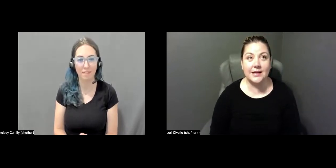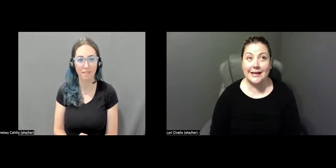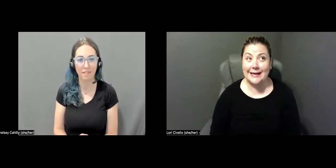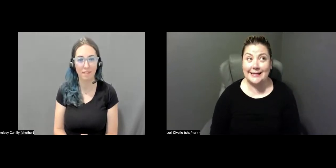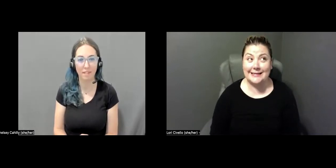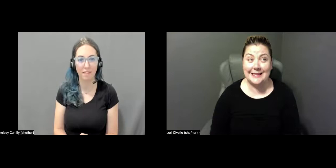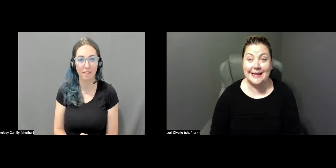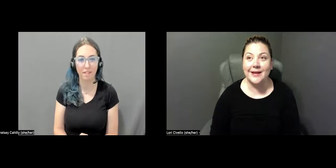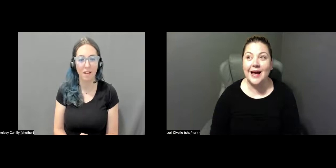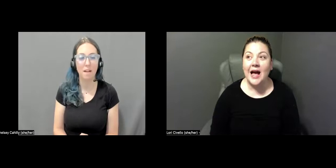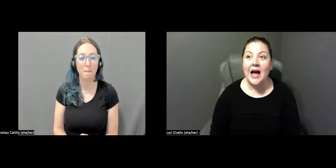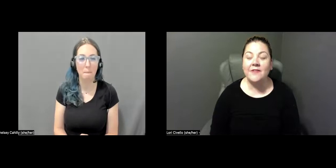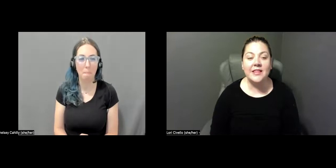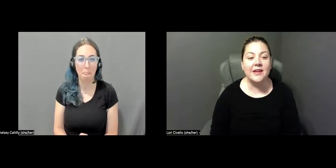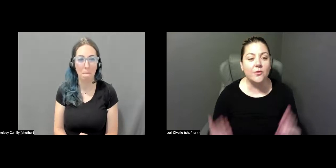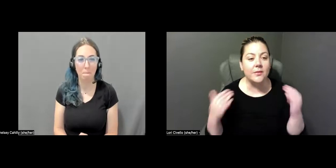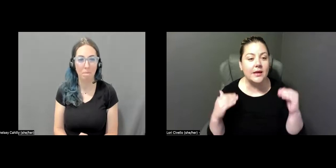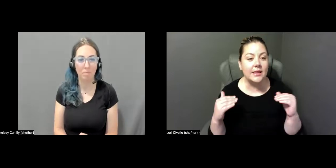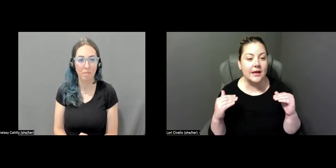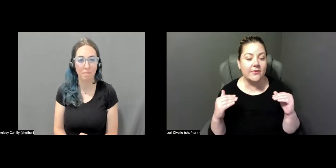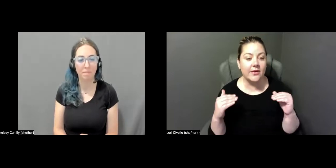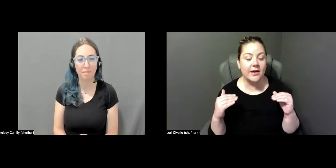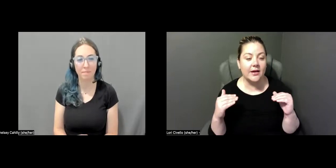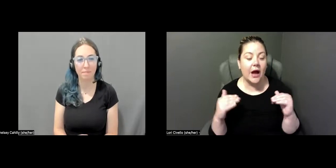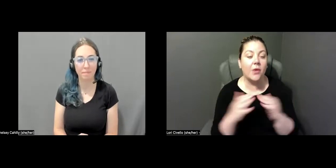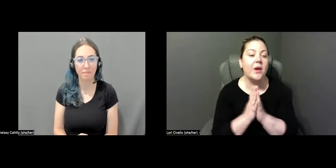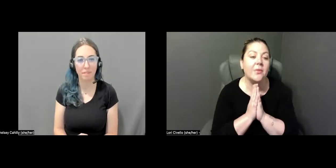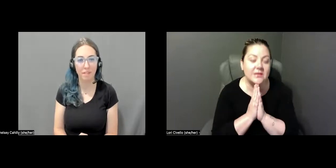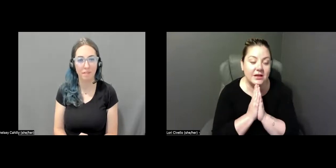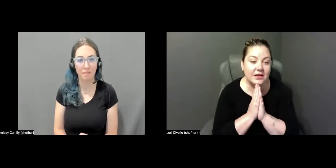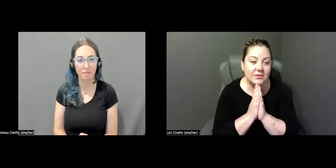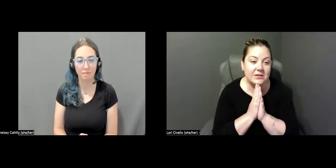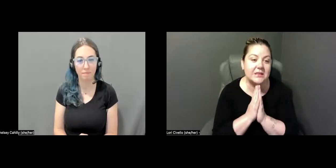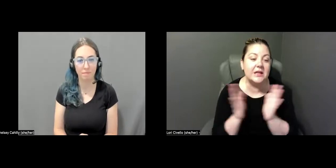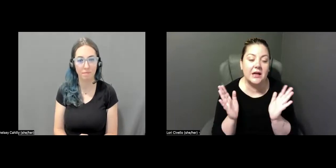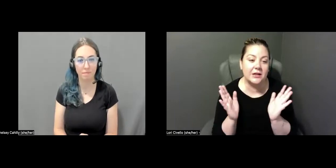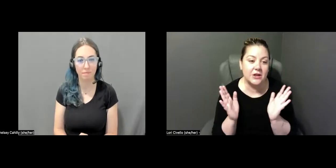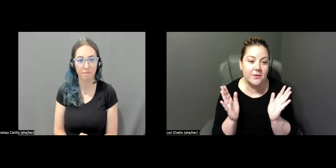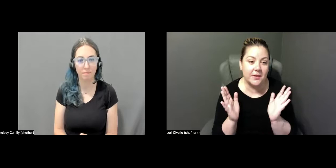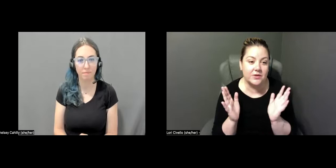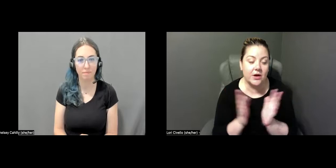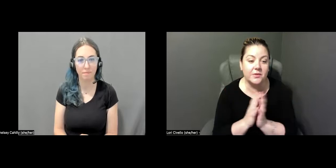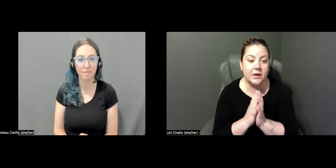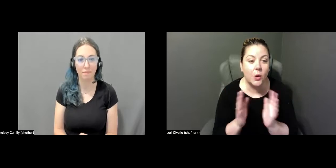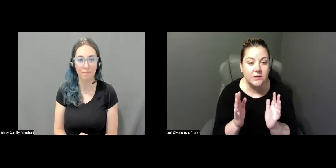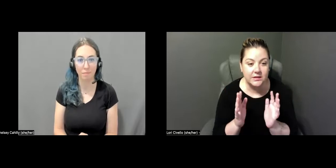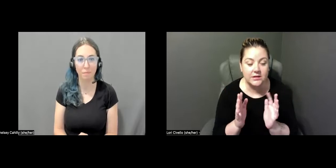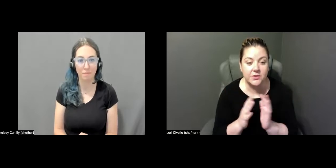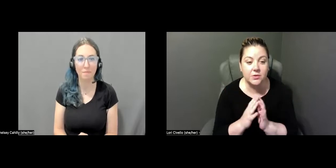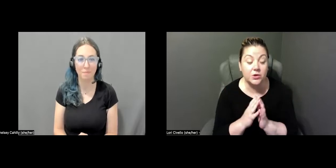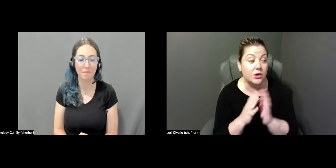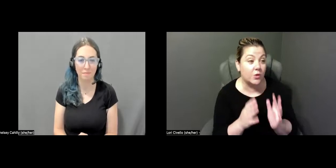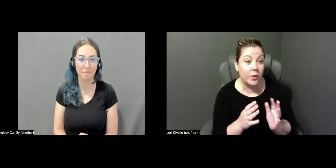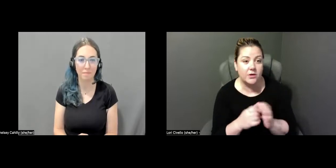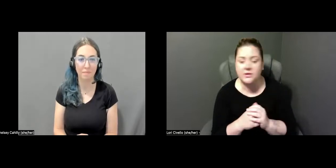an ADD thing, but I feel like for me, like when I was like 16, I got a job at a restaurant and I was like hostess, and